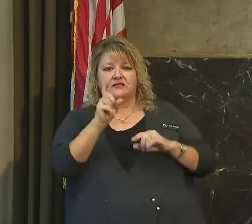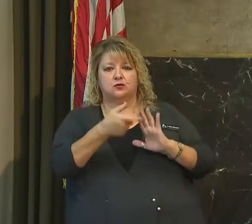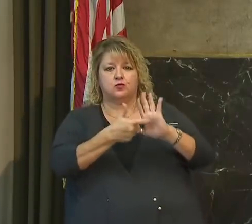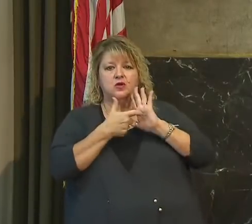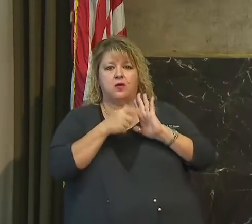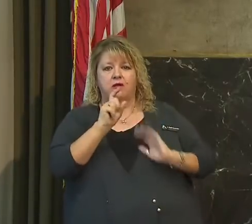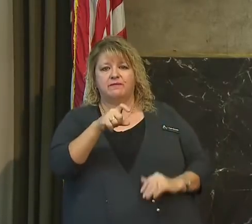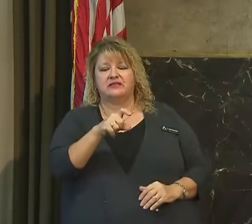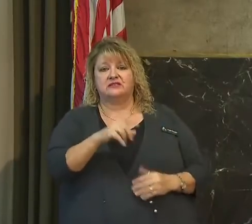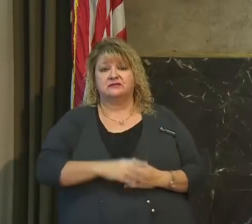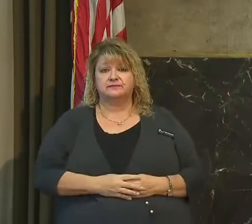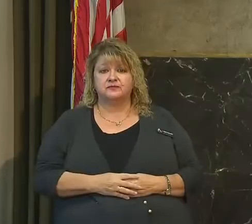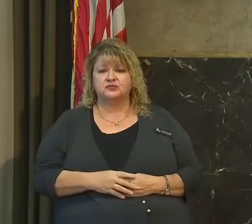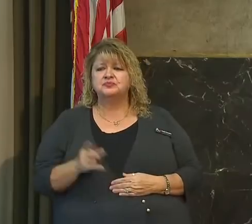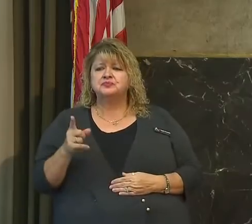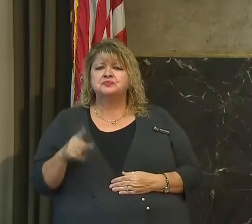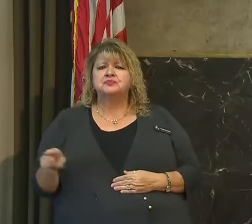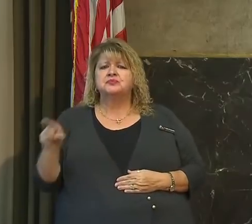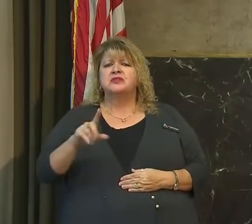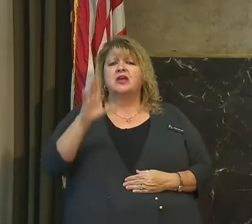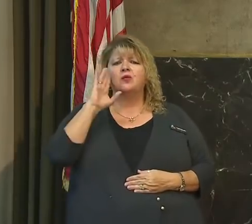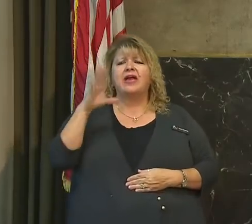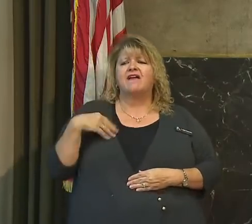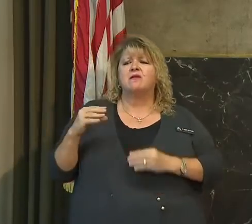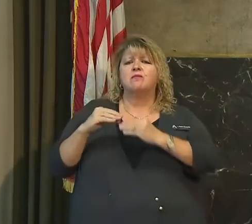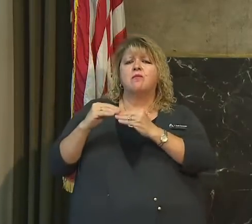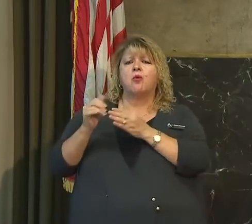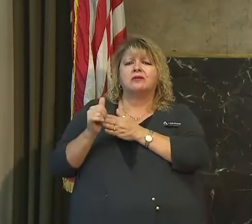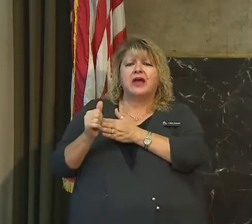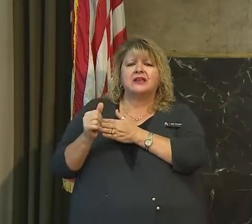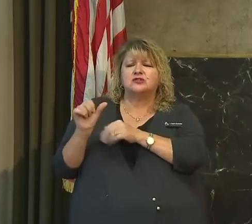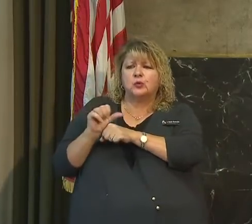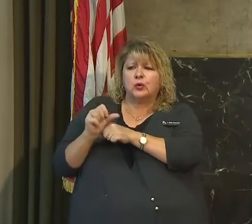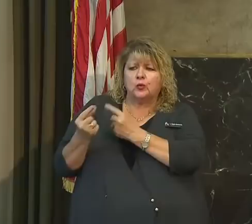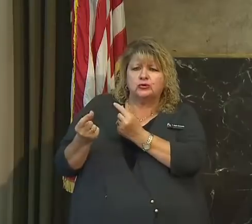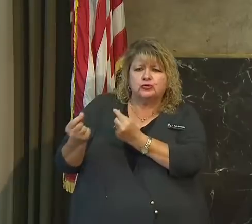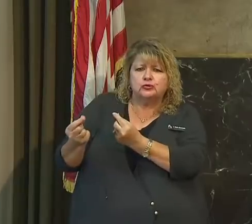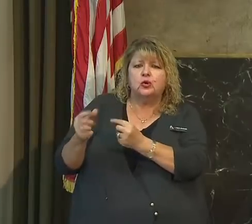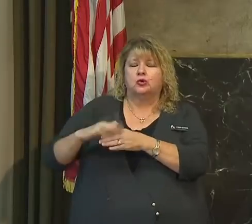will issue additional working guidance on Tuesday.